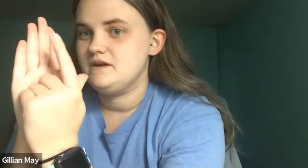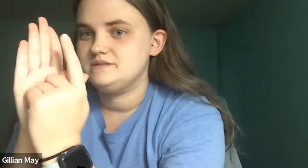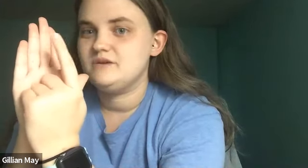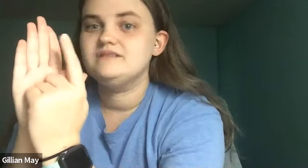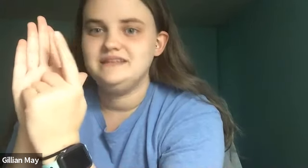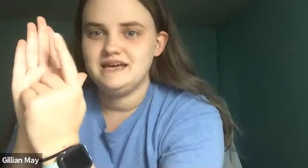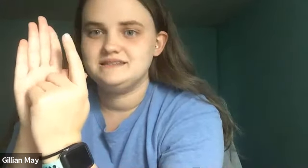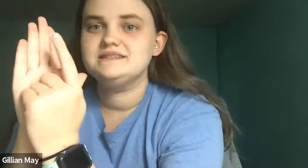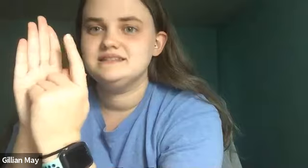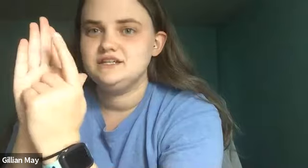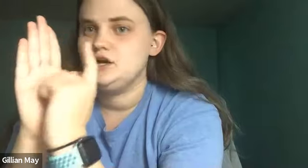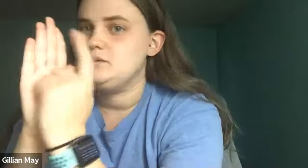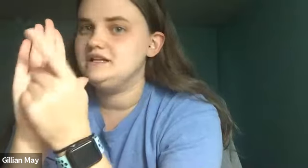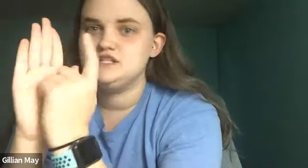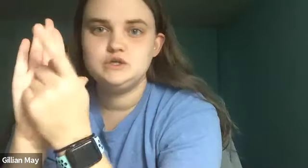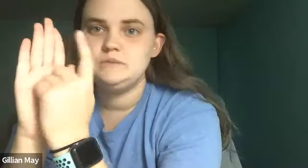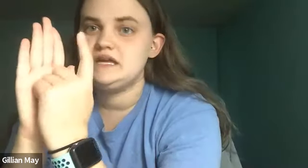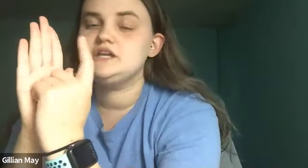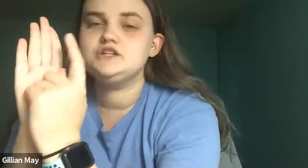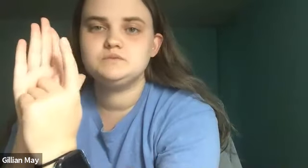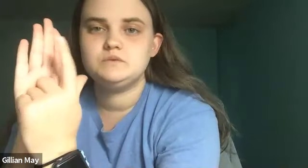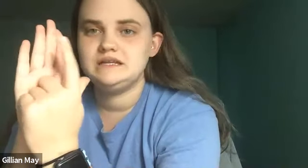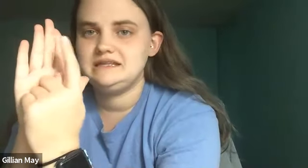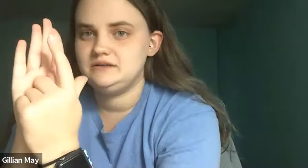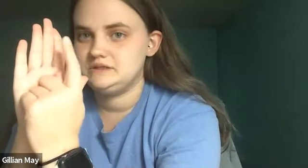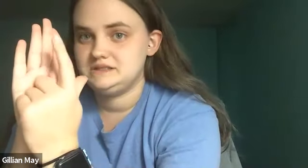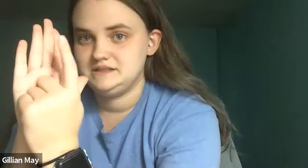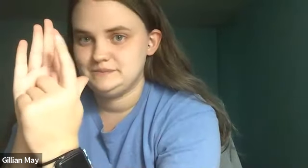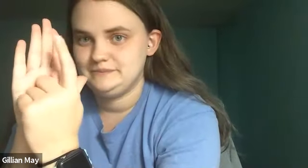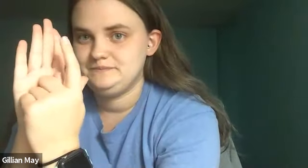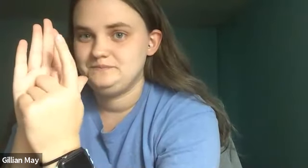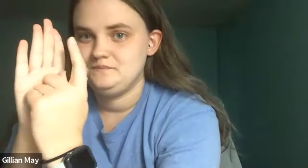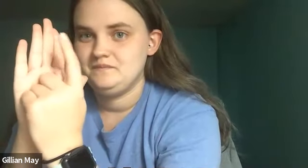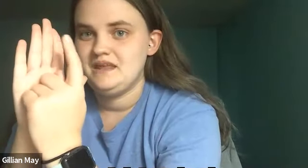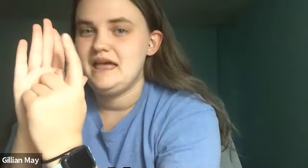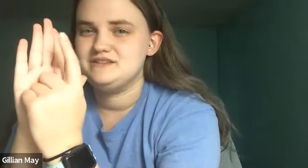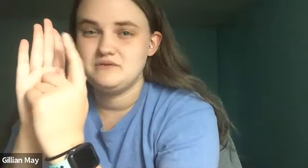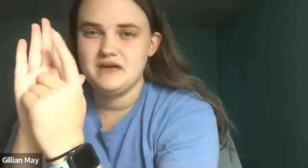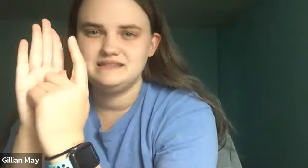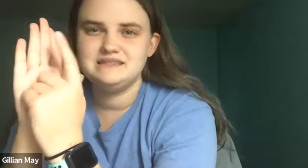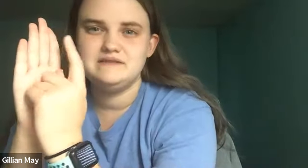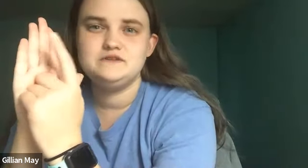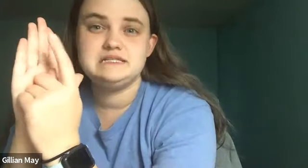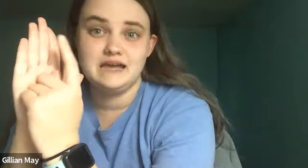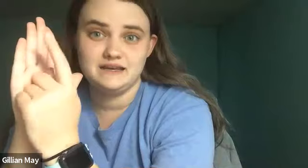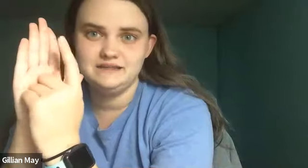Very small, yes. You don't want it too big, you just want little ones. And so that's the sign for second.